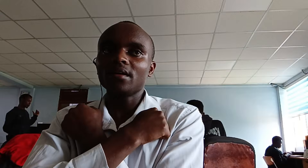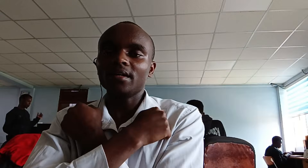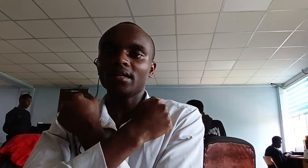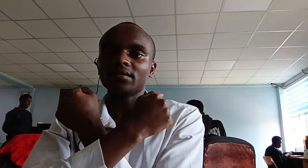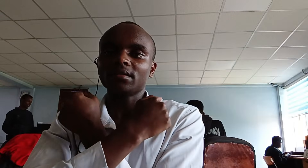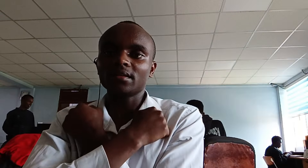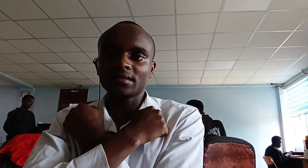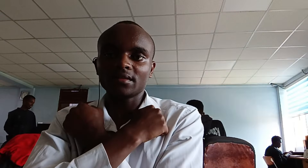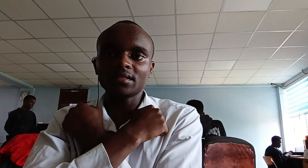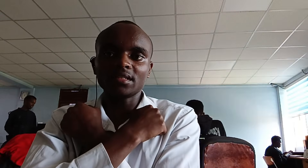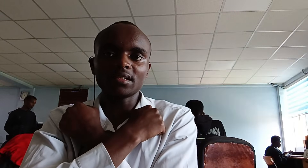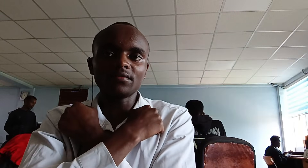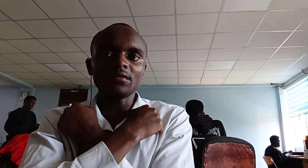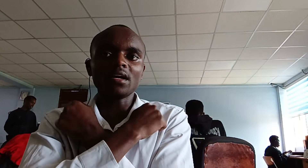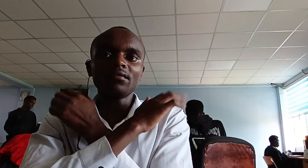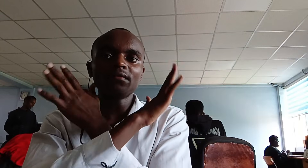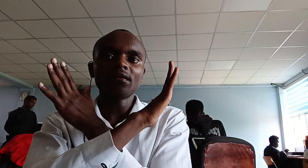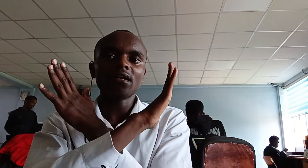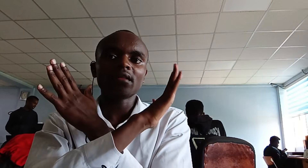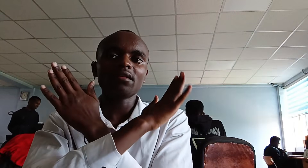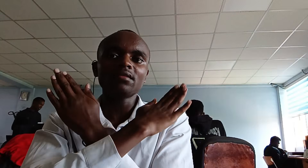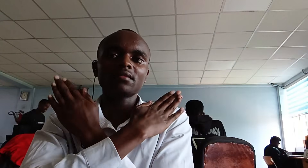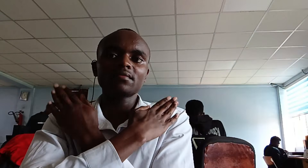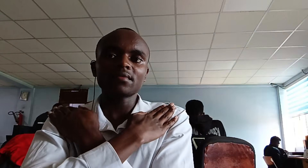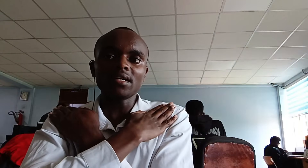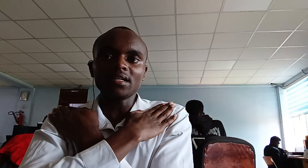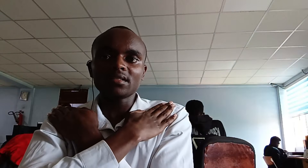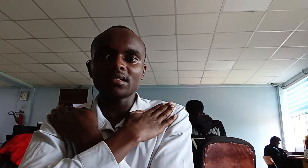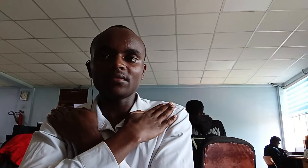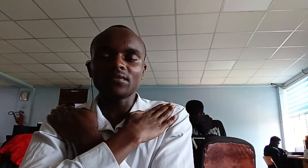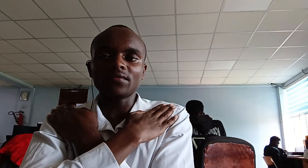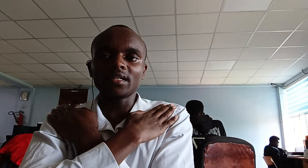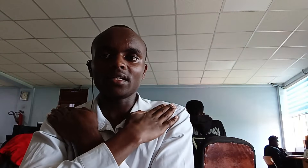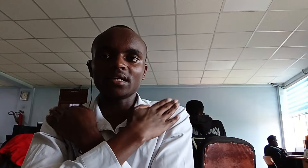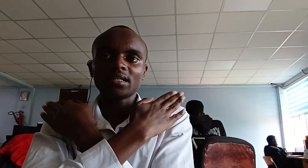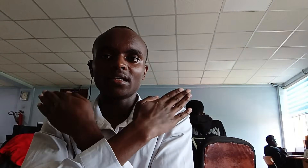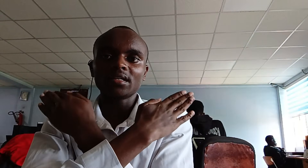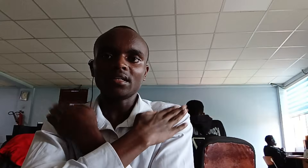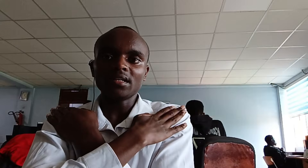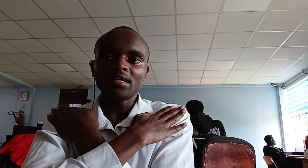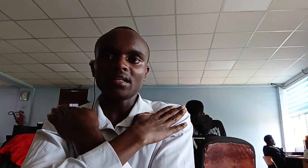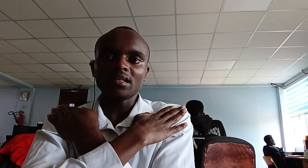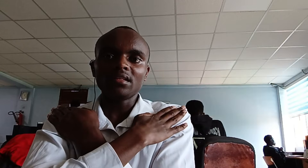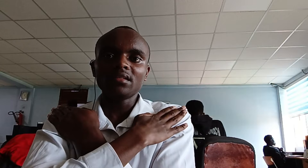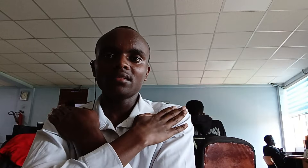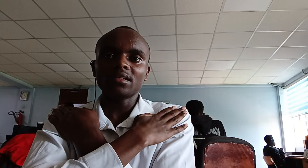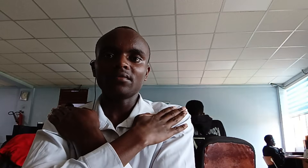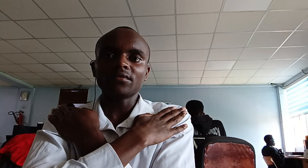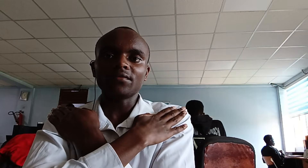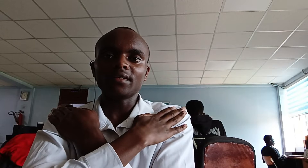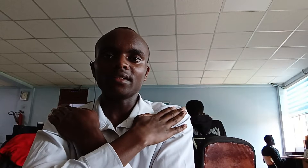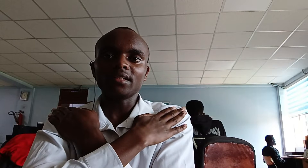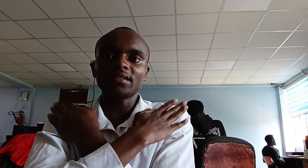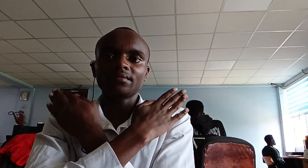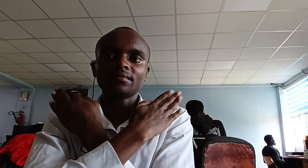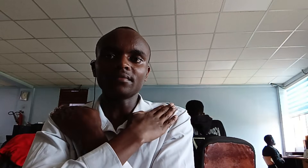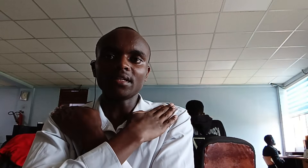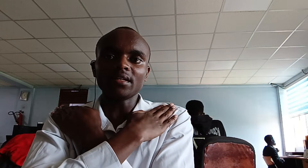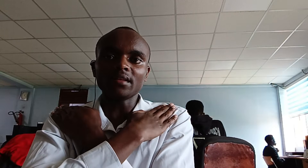Yeah, that's the sign for love. Like this, sign for friend. This sign for friend. The sign